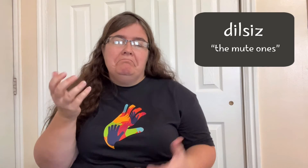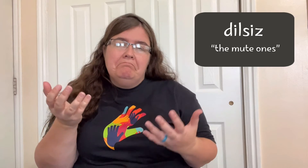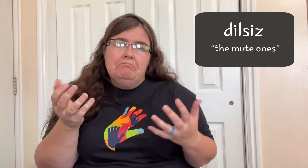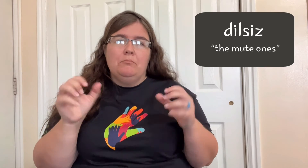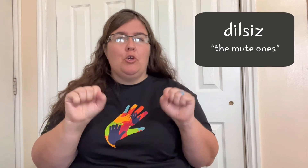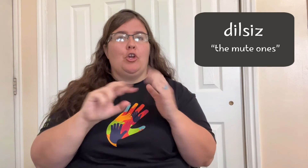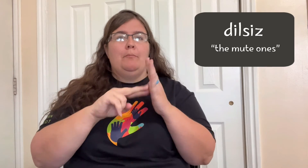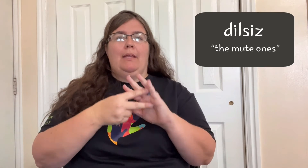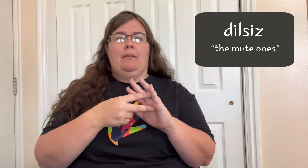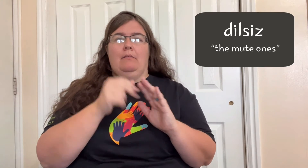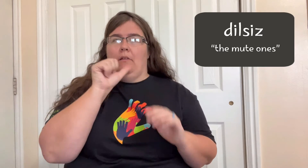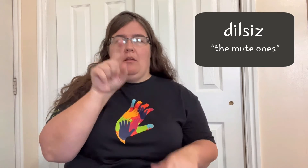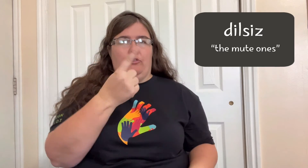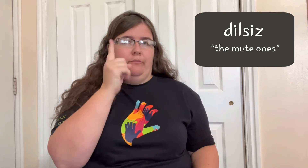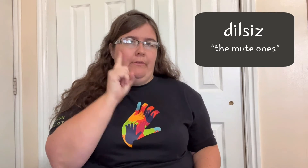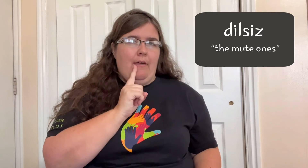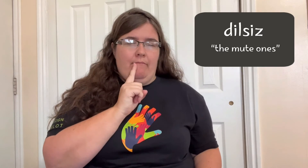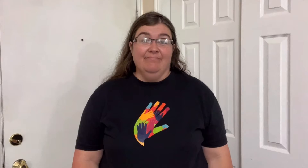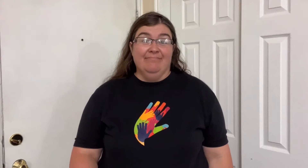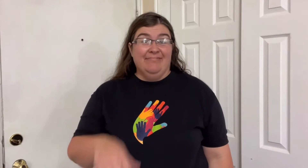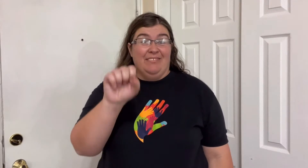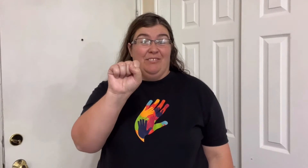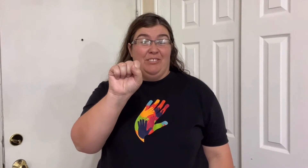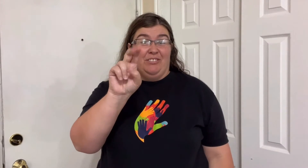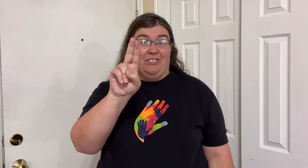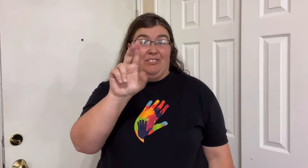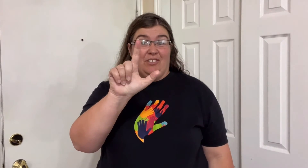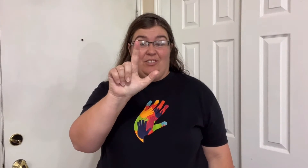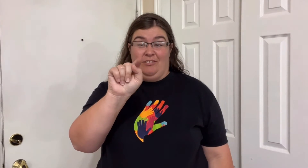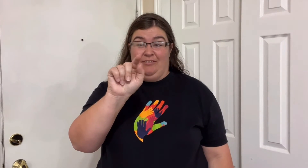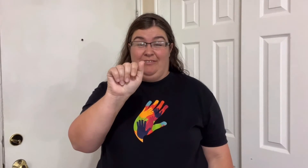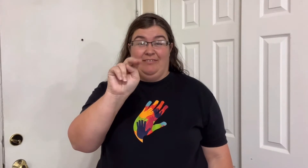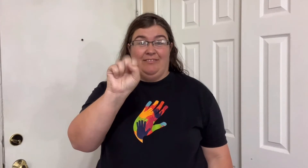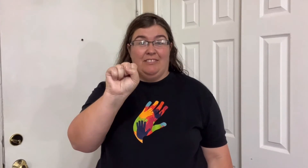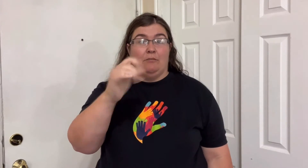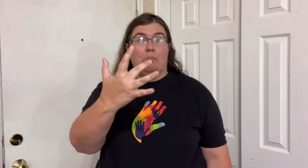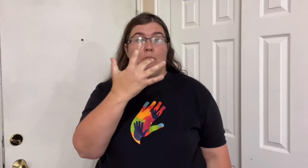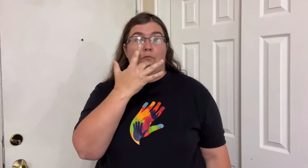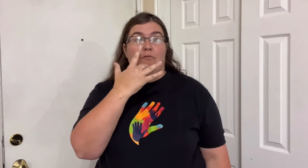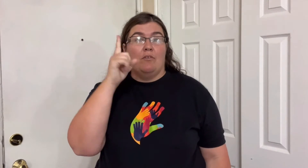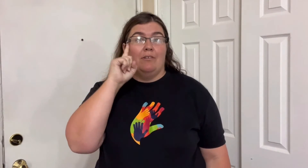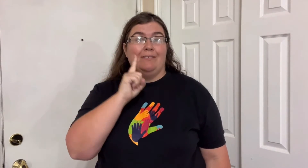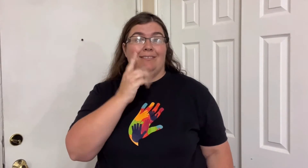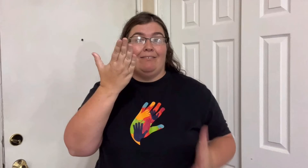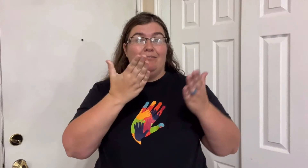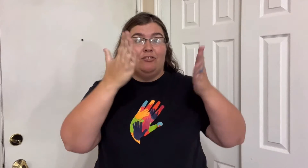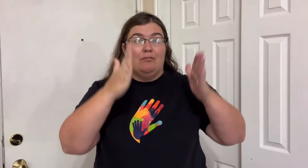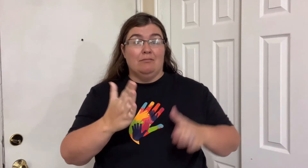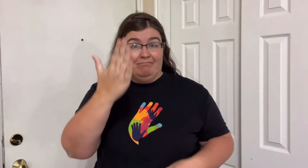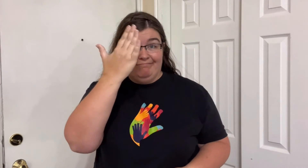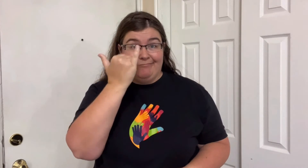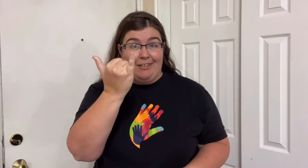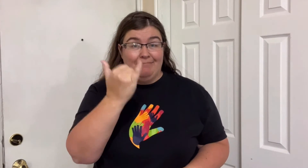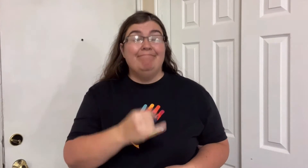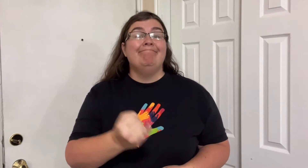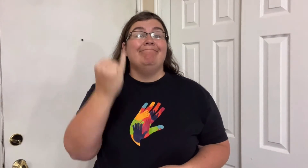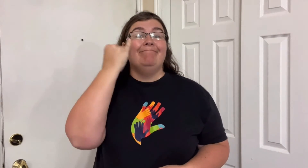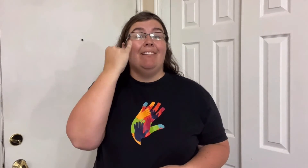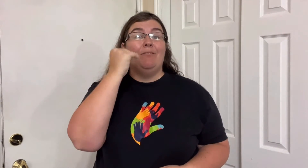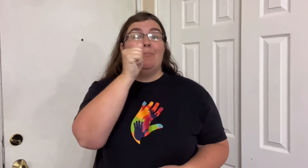So it could mean that it wasn't just deaf servants. But the sultans, they preferred deaf servants. Why? Well, if they had